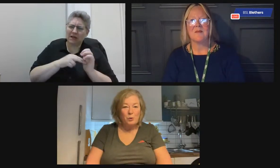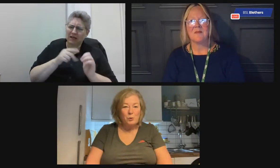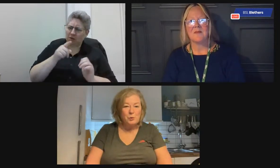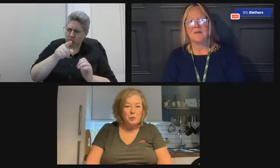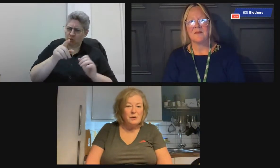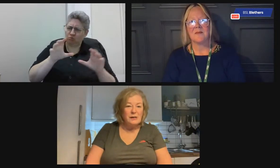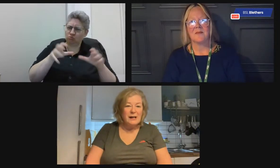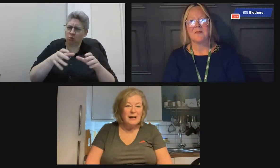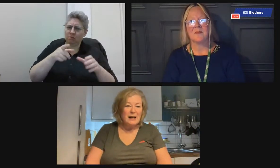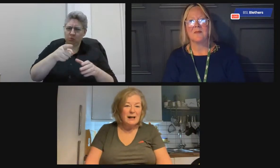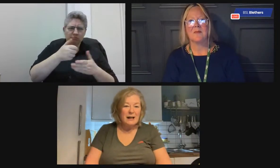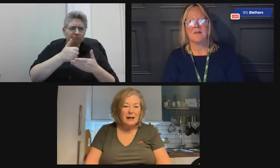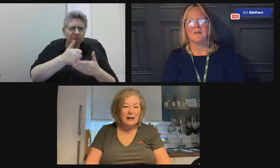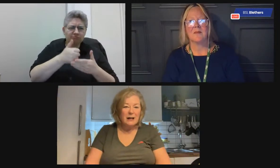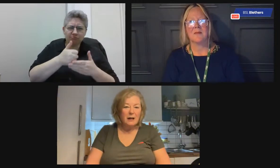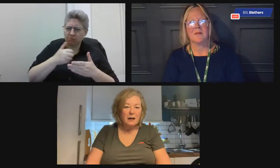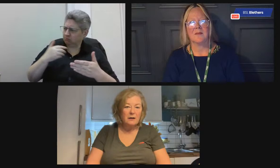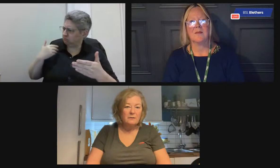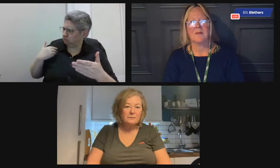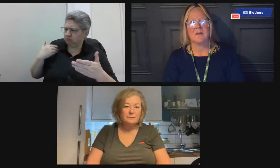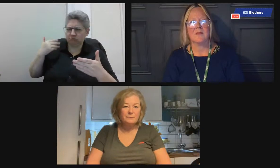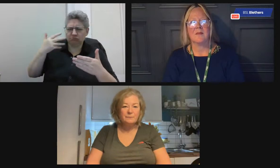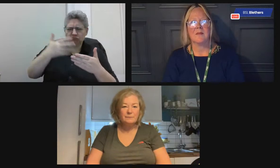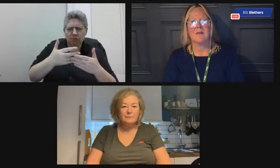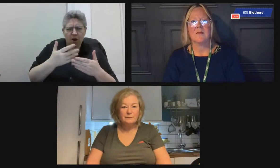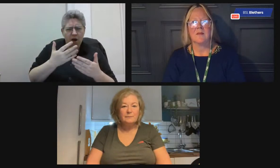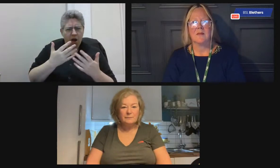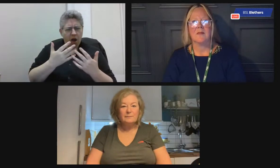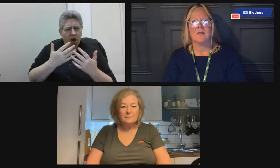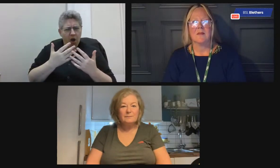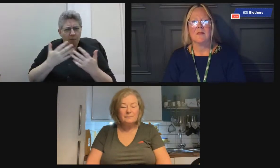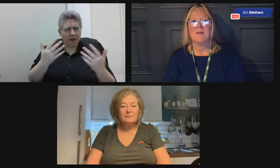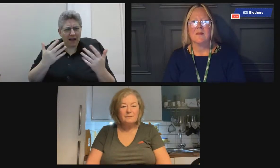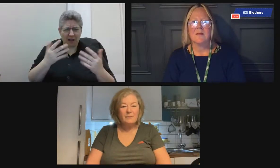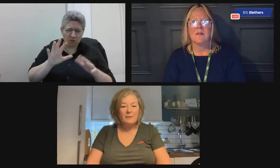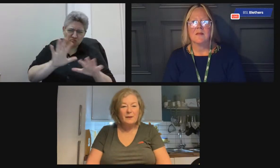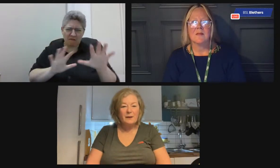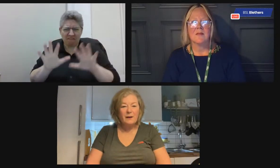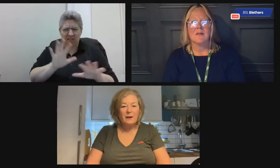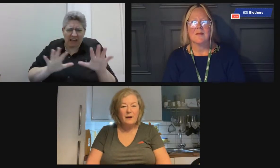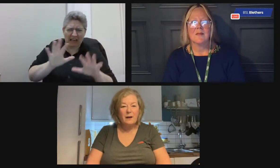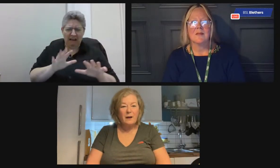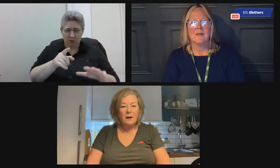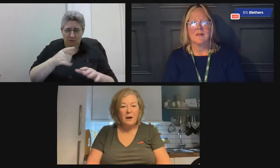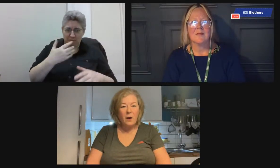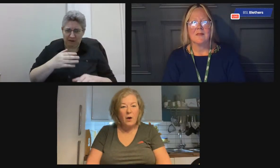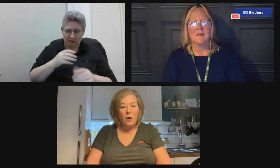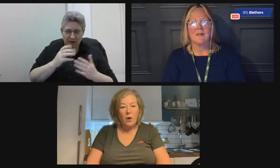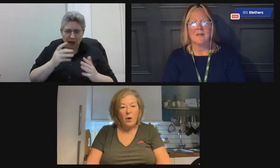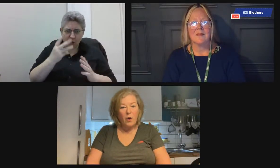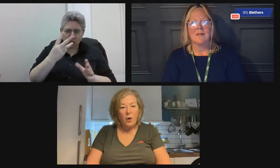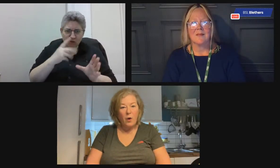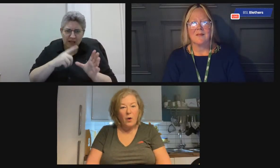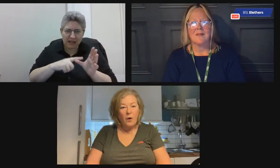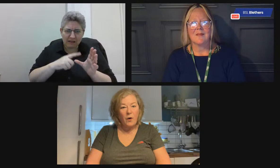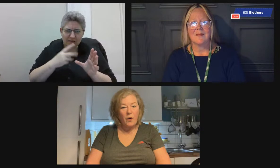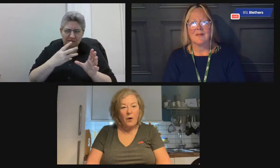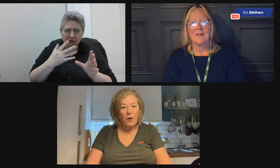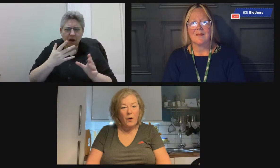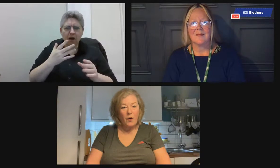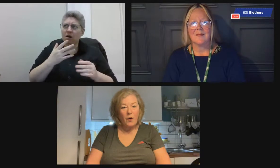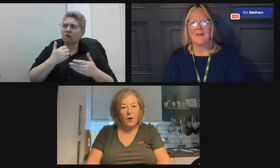ask Nikki that question. But back to Nikki just now. Nikki, you've been providing this support. So could